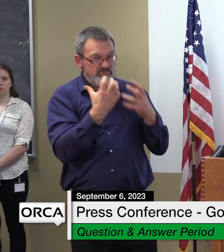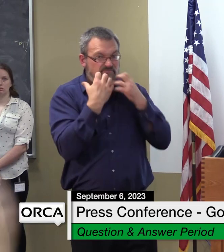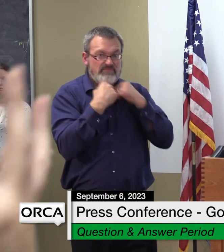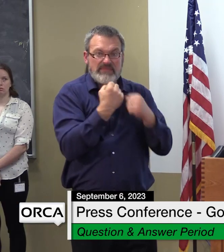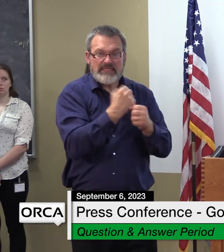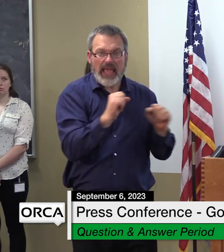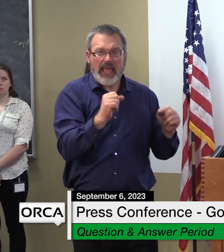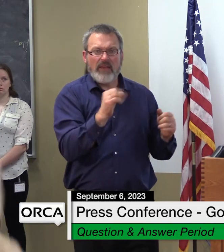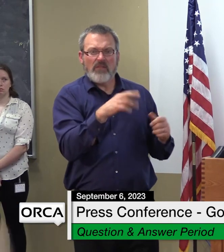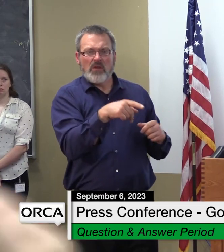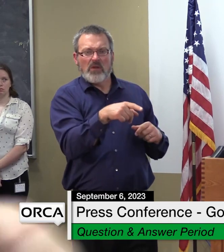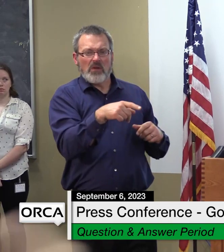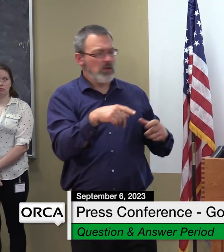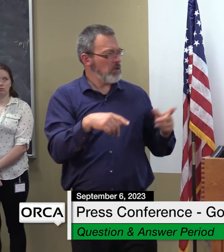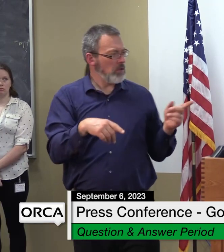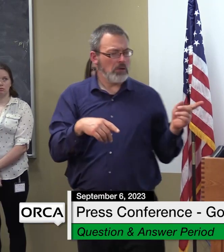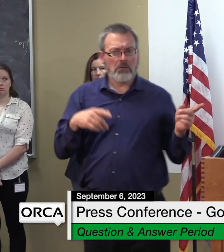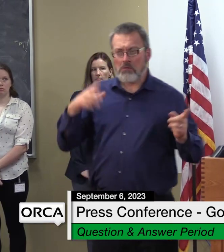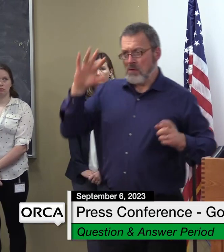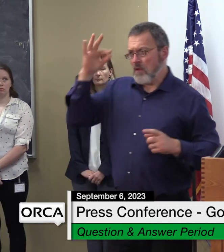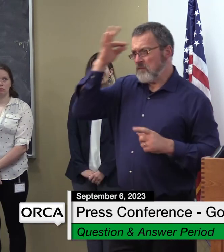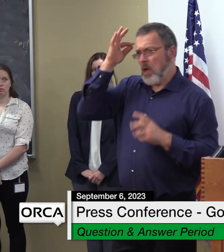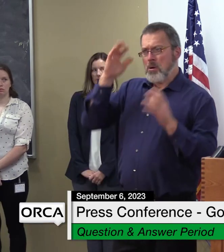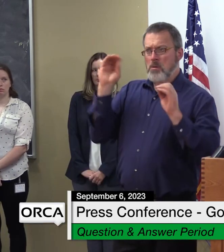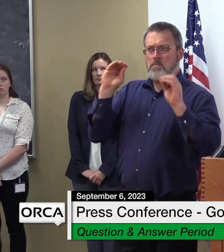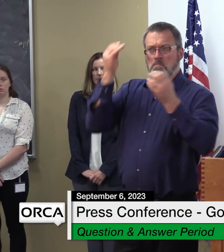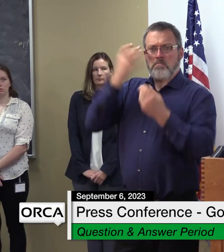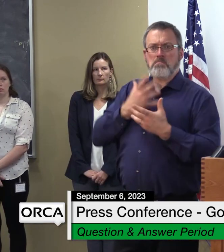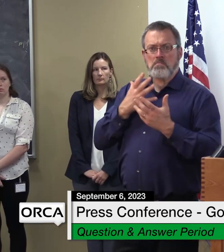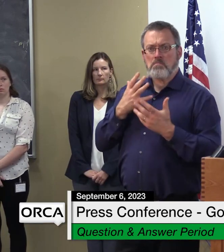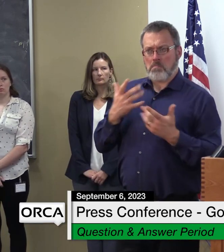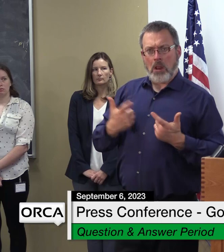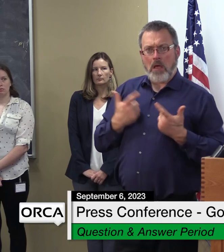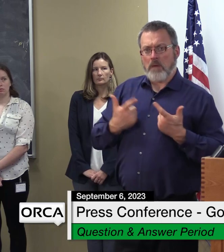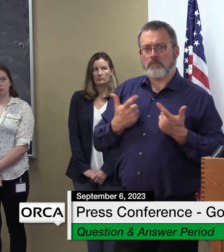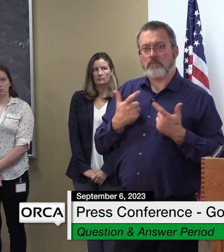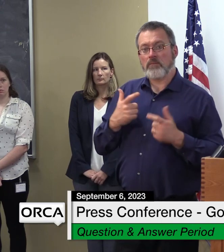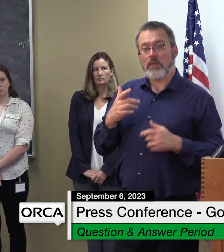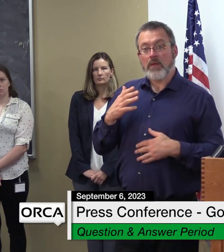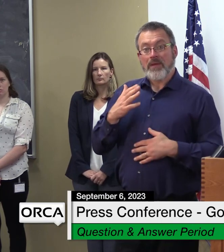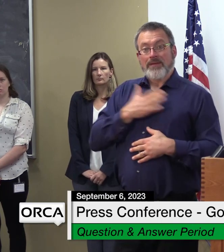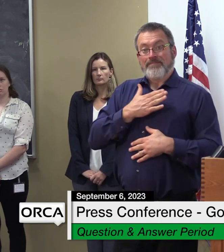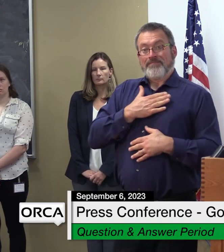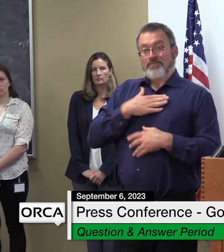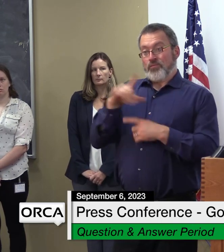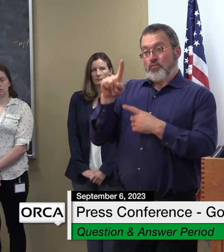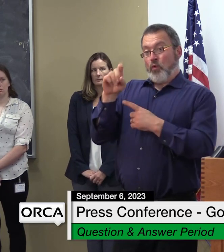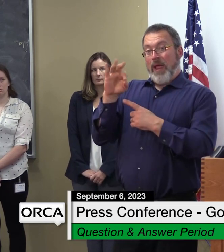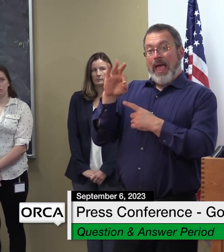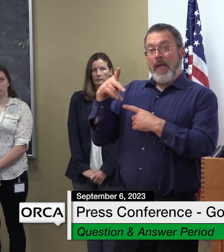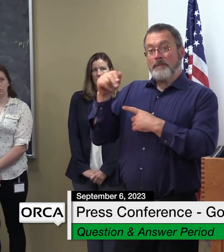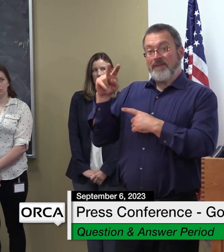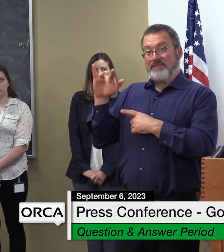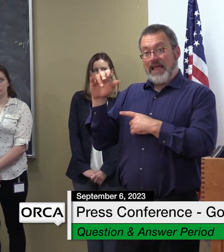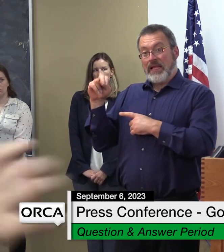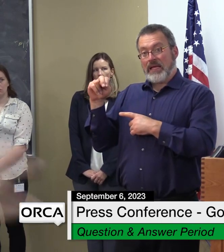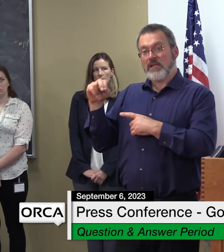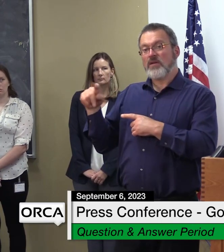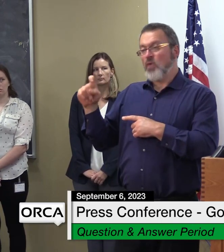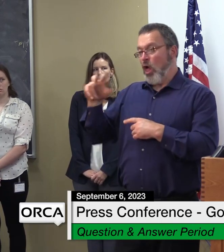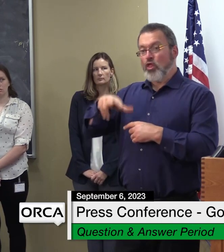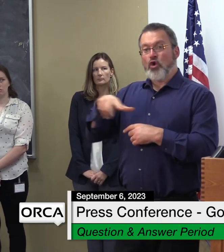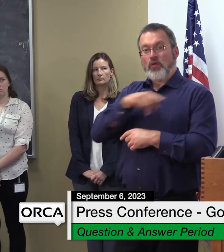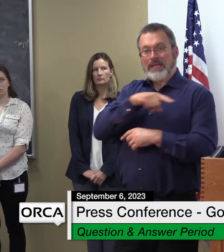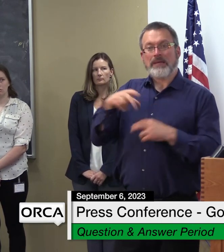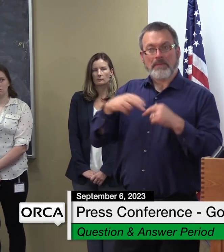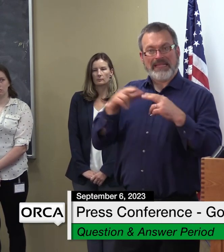federal building. I will say that our, like, 109, 133, and other structures